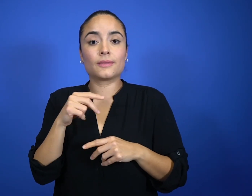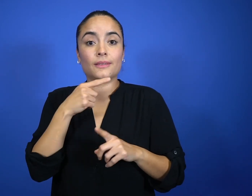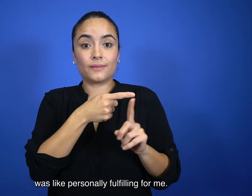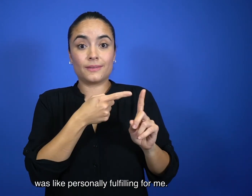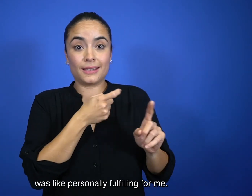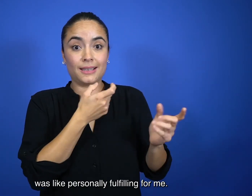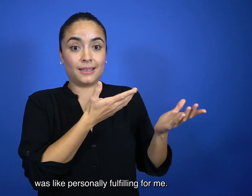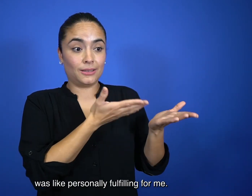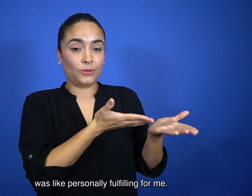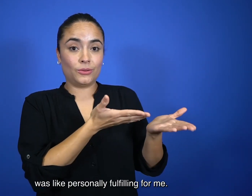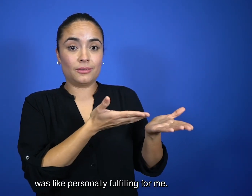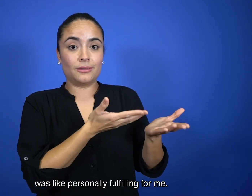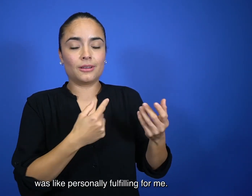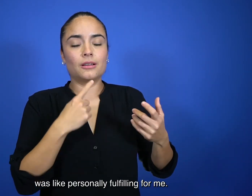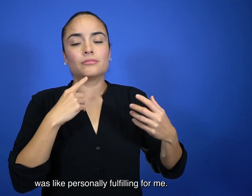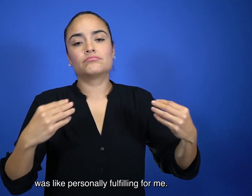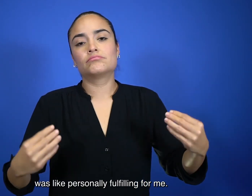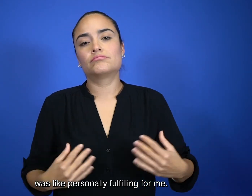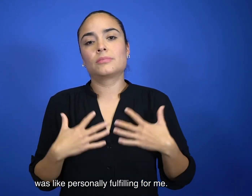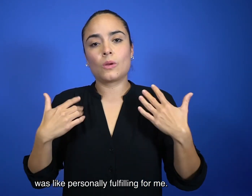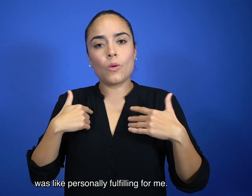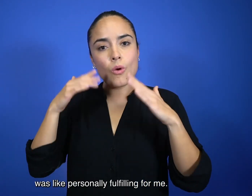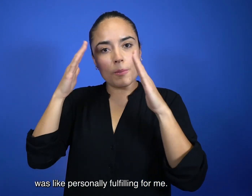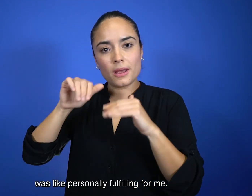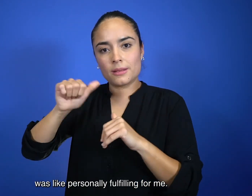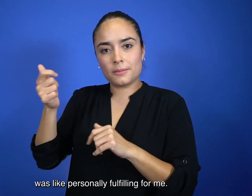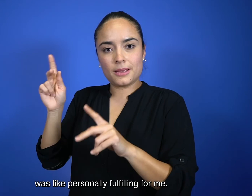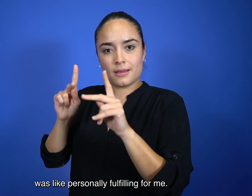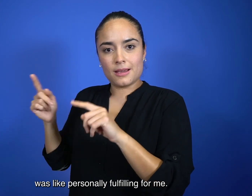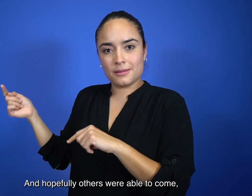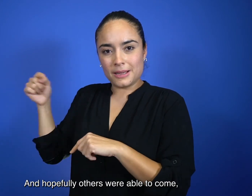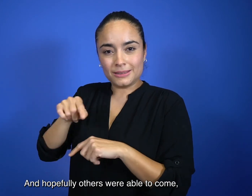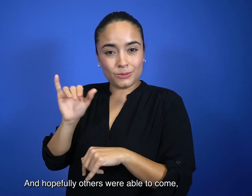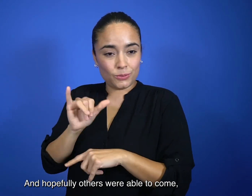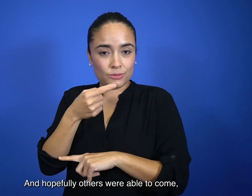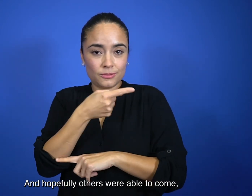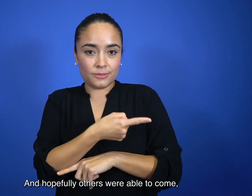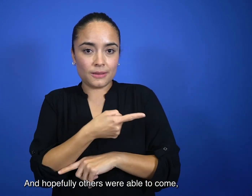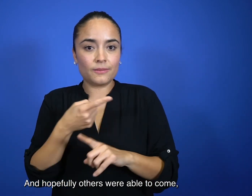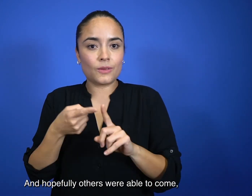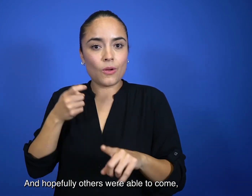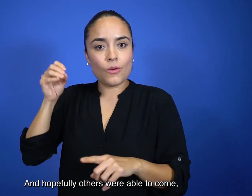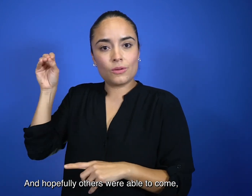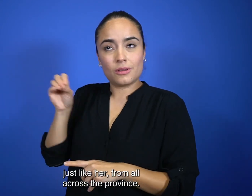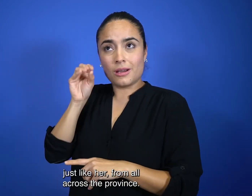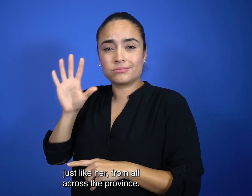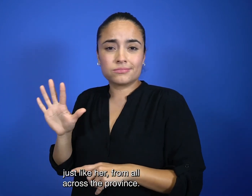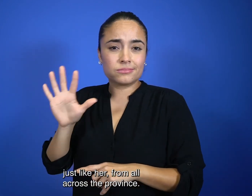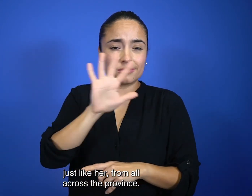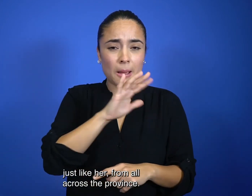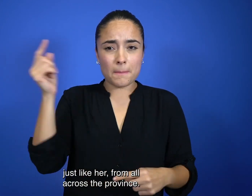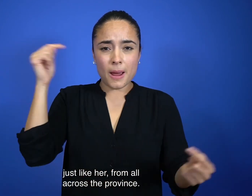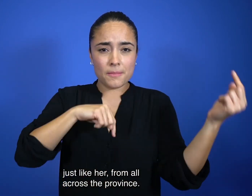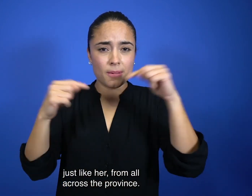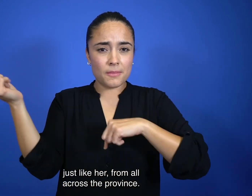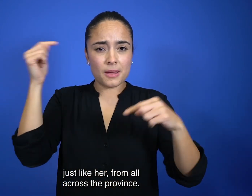was like personally fulfilling for me, and hopefully others were able to come just like her from all across the